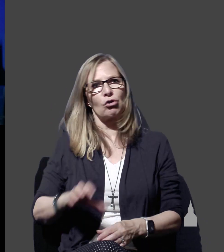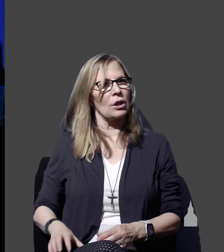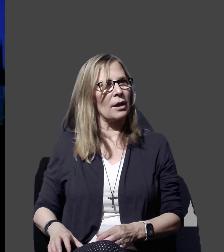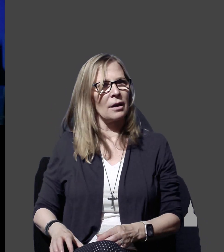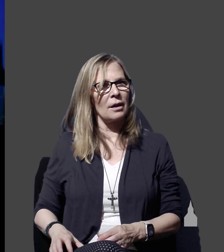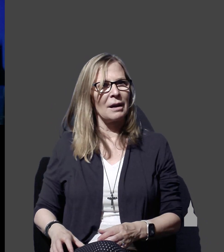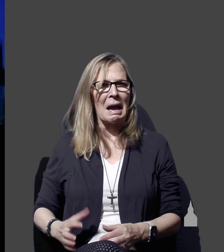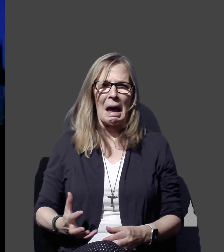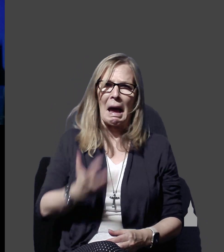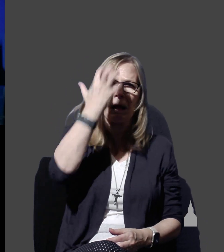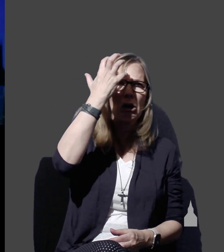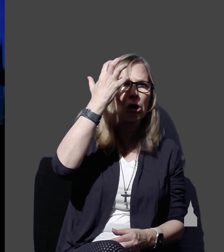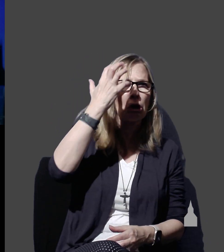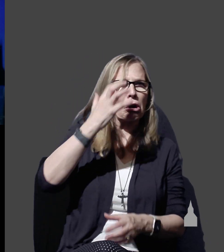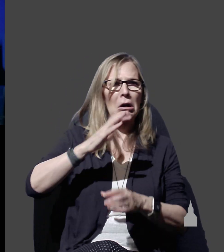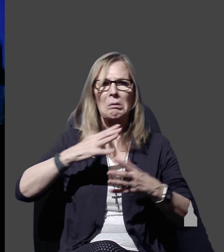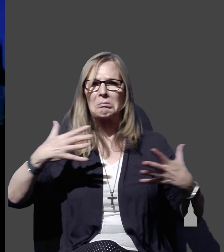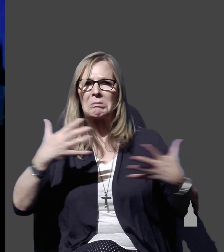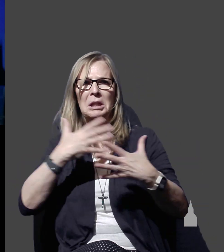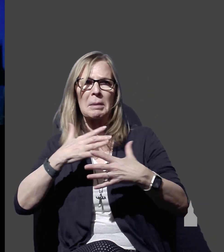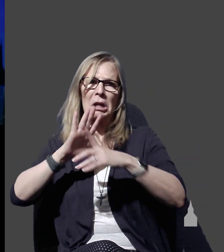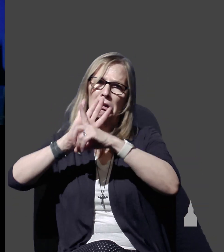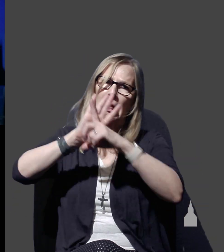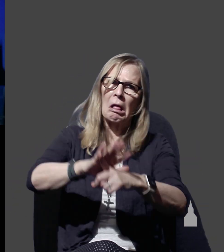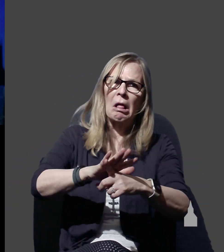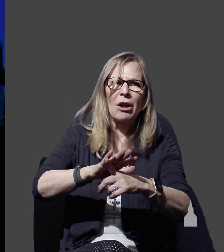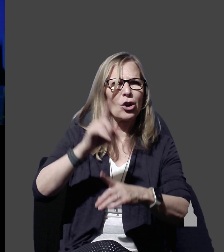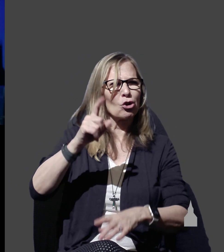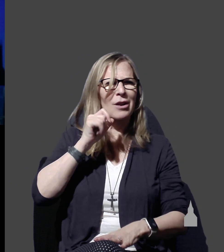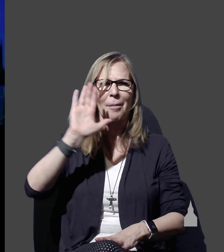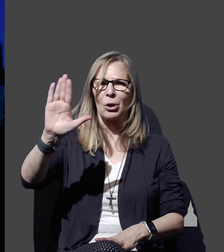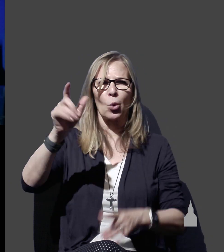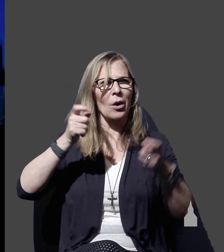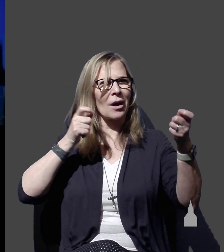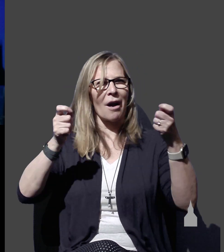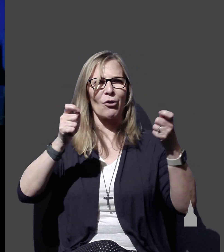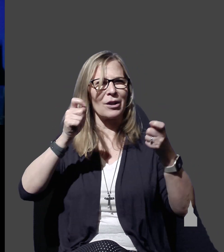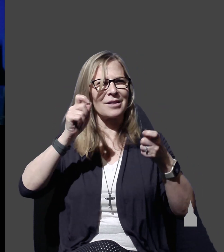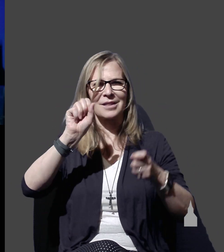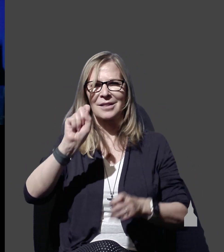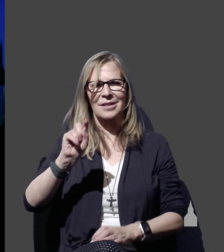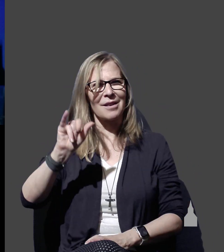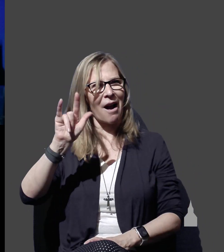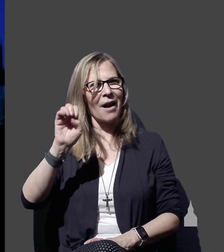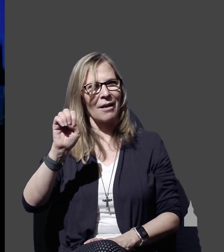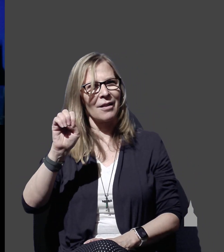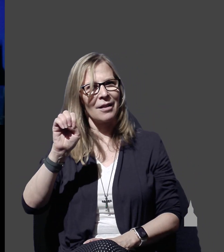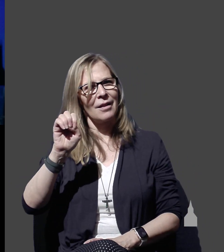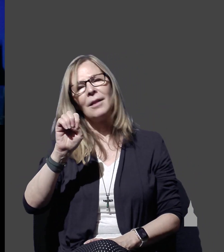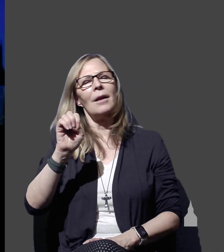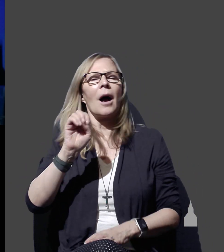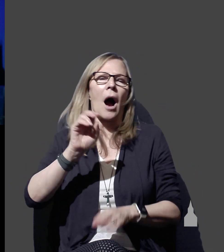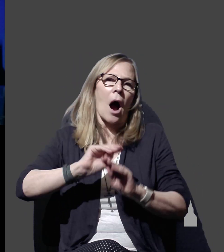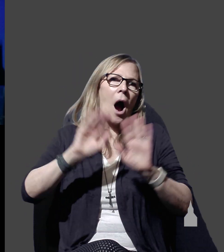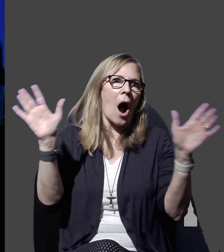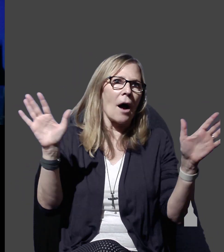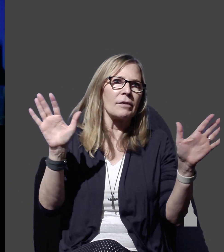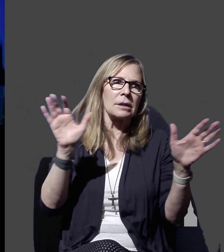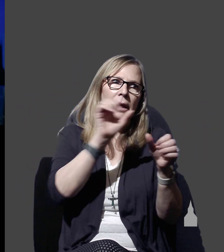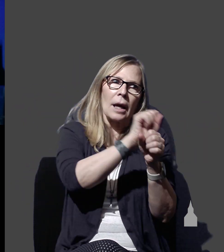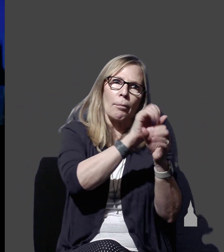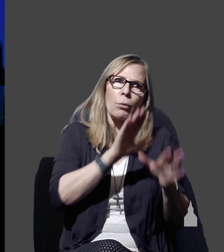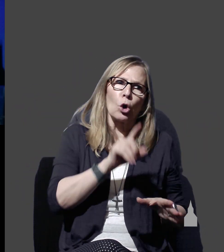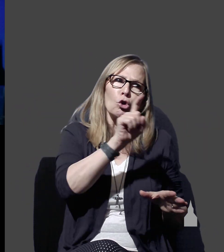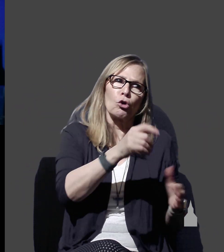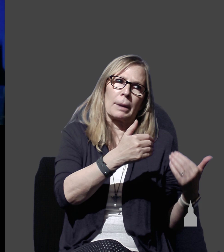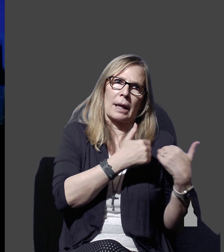Anger, intimidation shouldn't be your governance style. In no way am I suggesting employees shouldn't be held accountable, but when you hold them